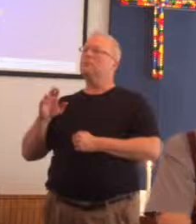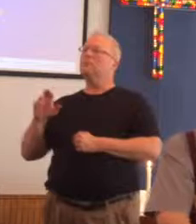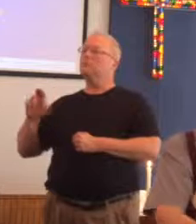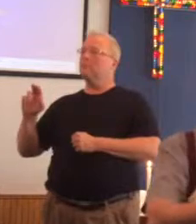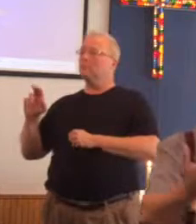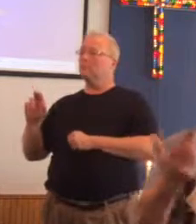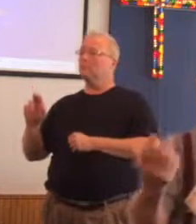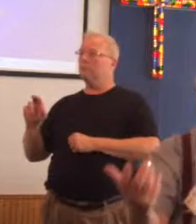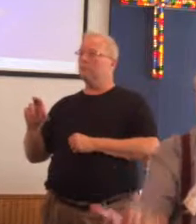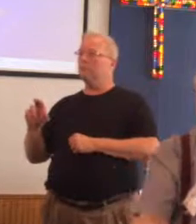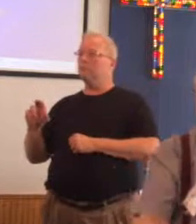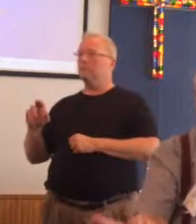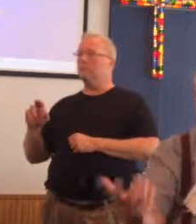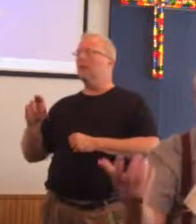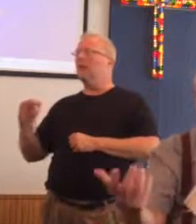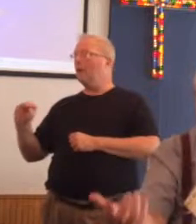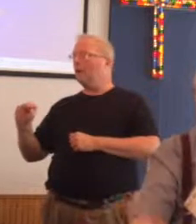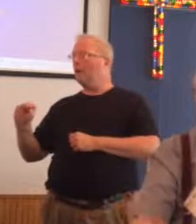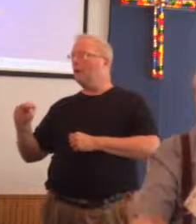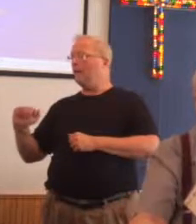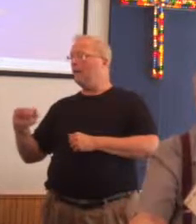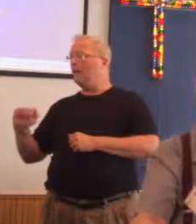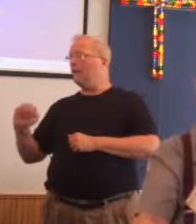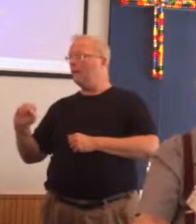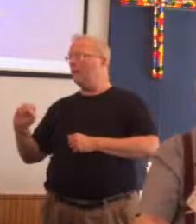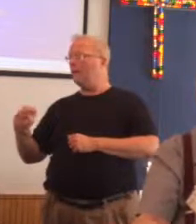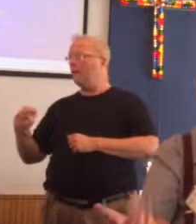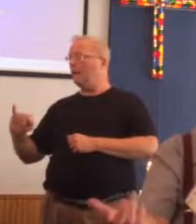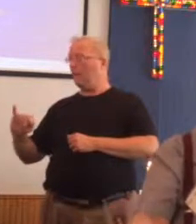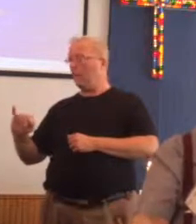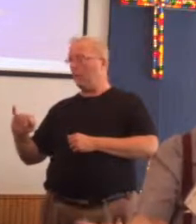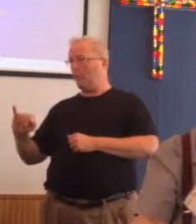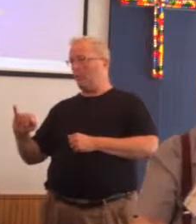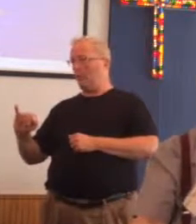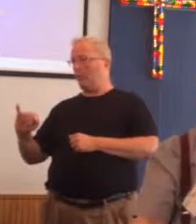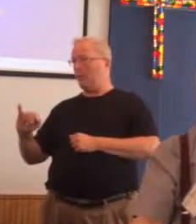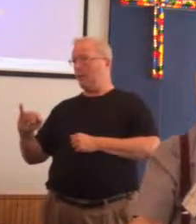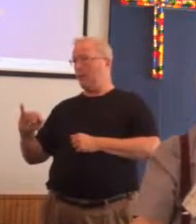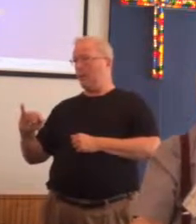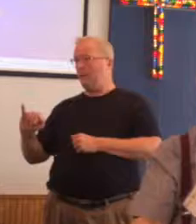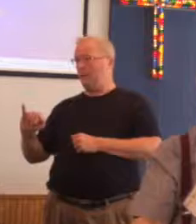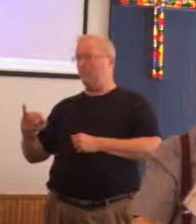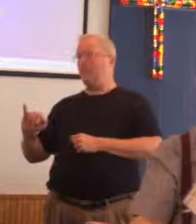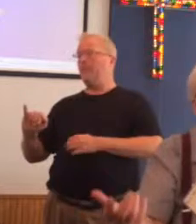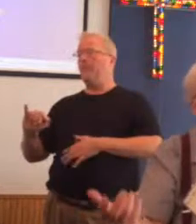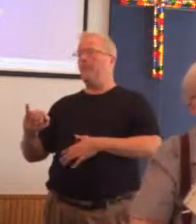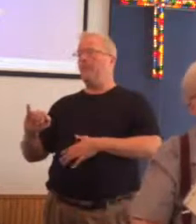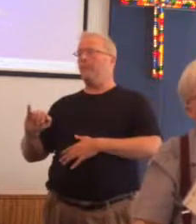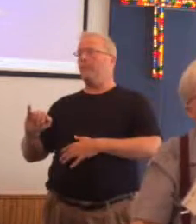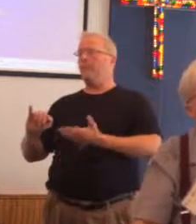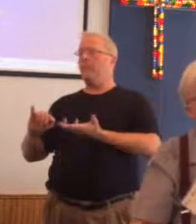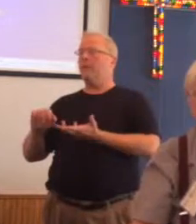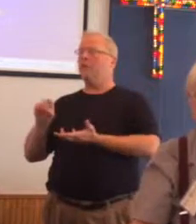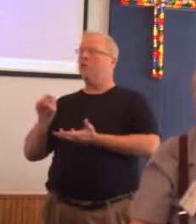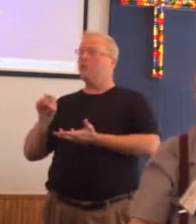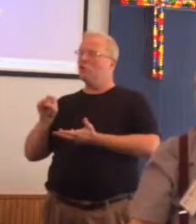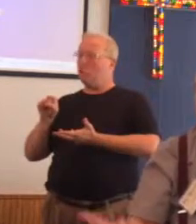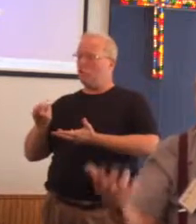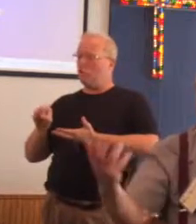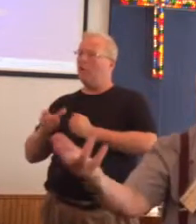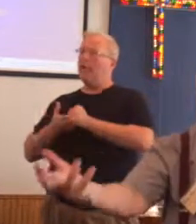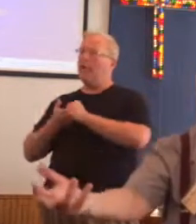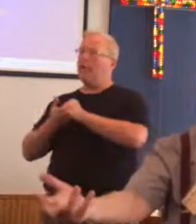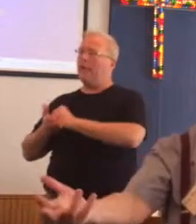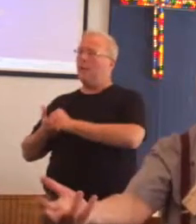For Naomi, it's reaching out to Ruth and figuring out a way that Ruth can live. And for Boaz, I think it's